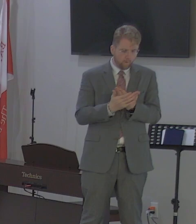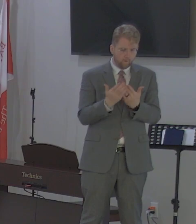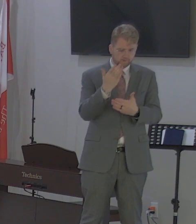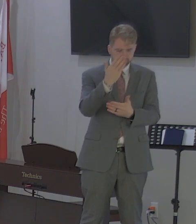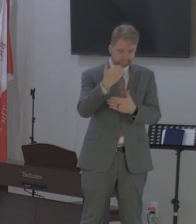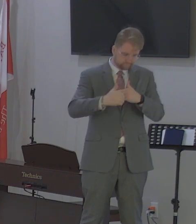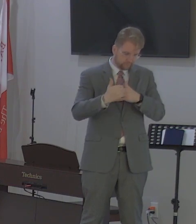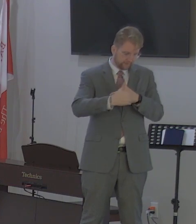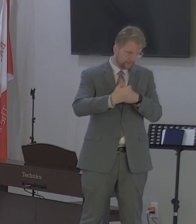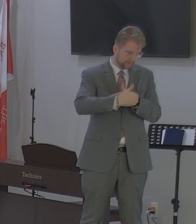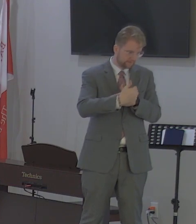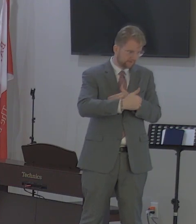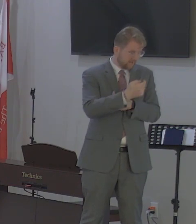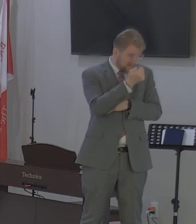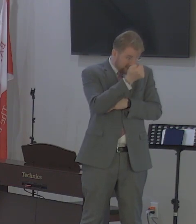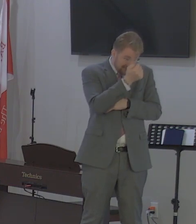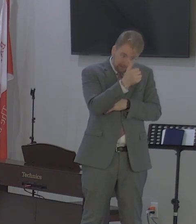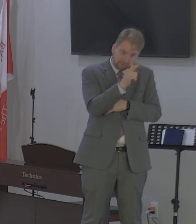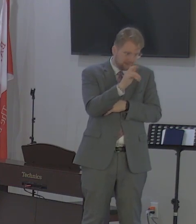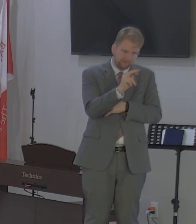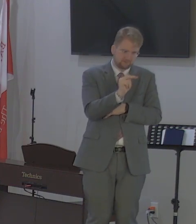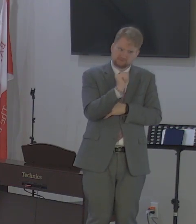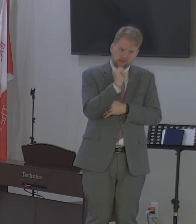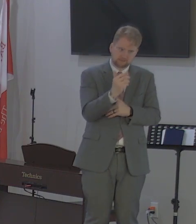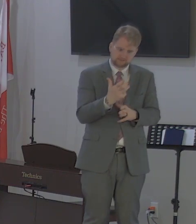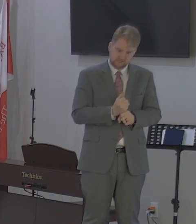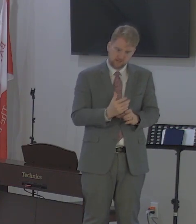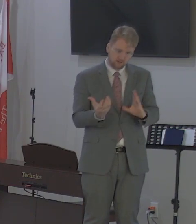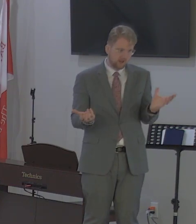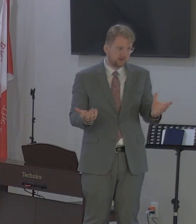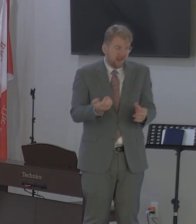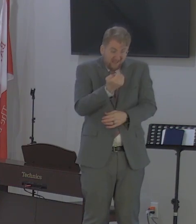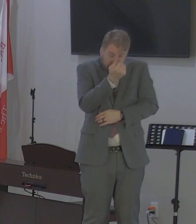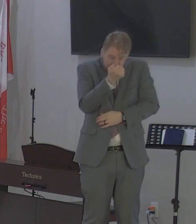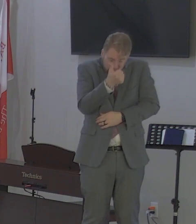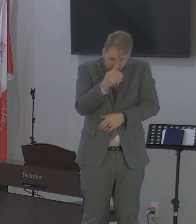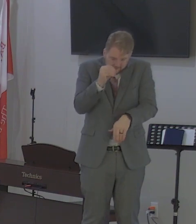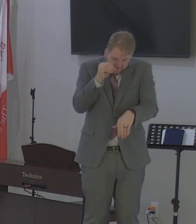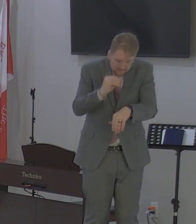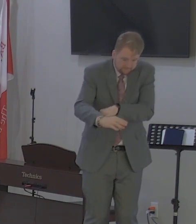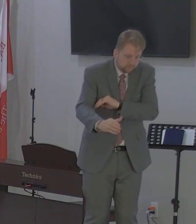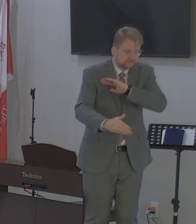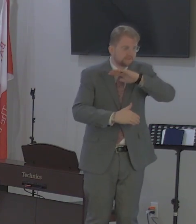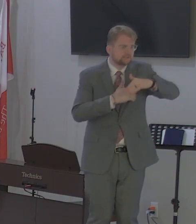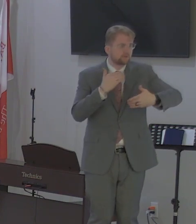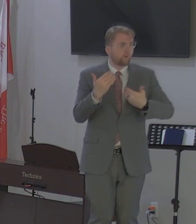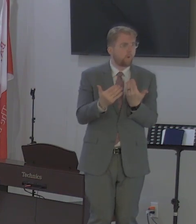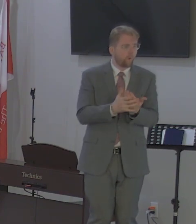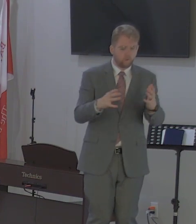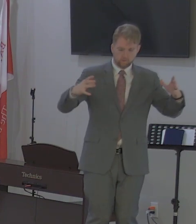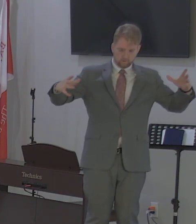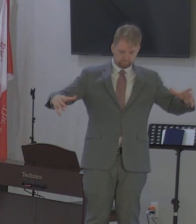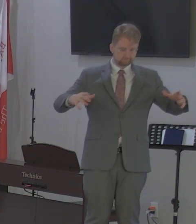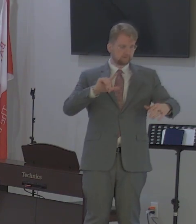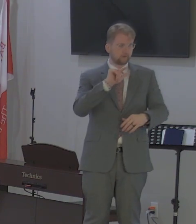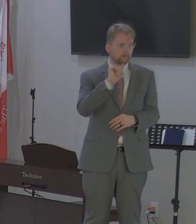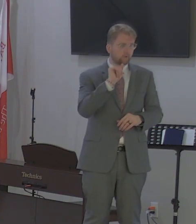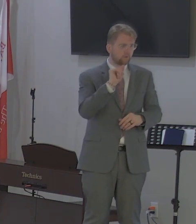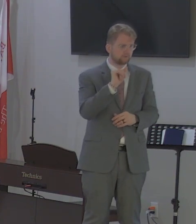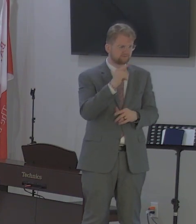way? That little bit of leaven affected that whole loaf of bread to be the bread that it